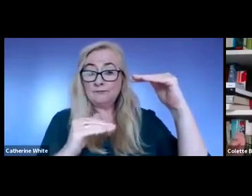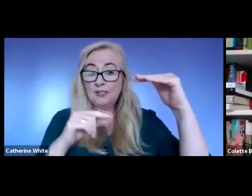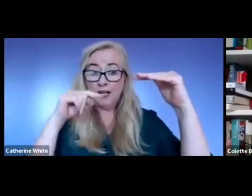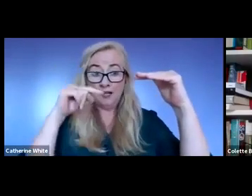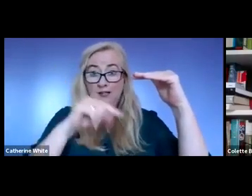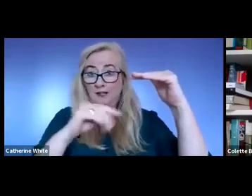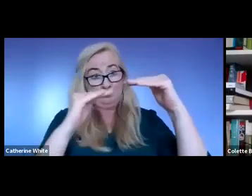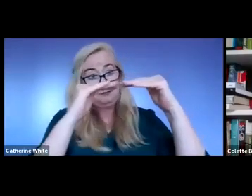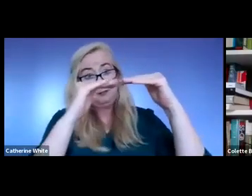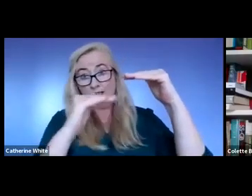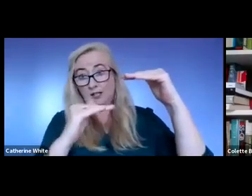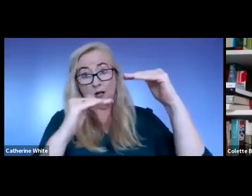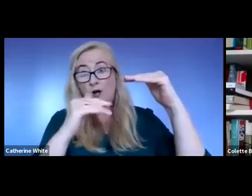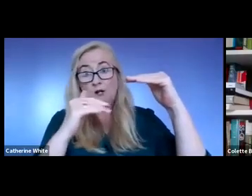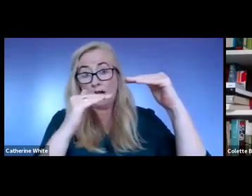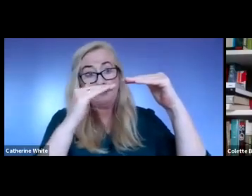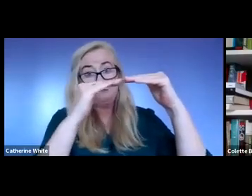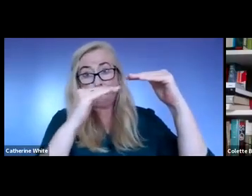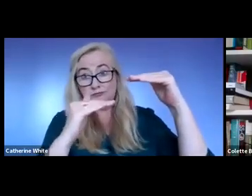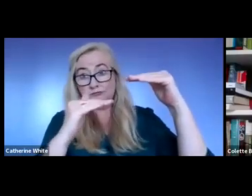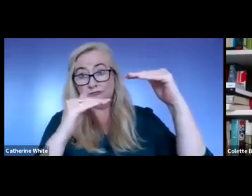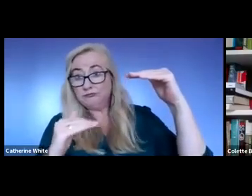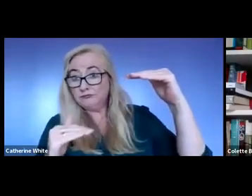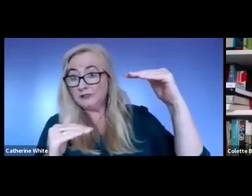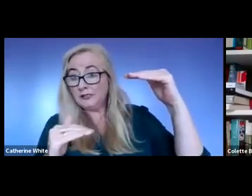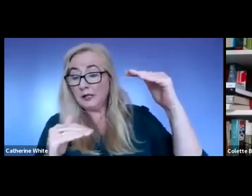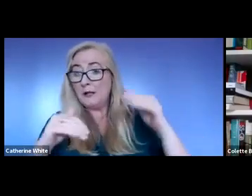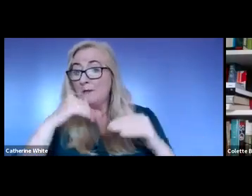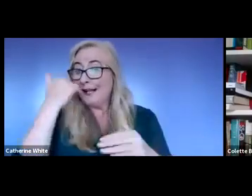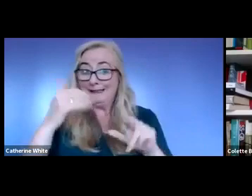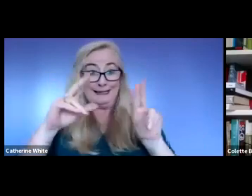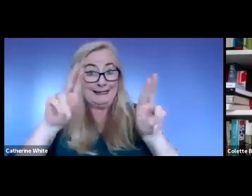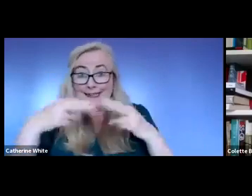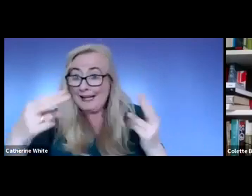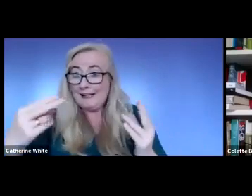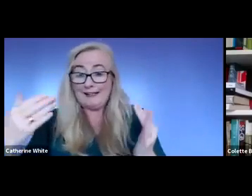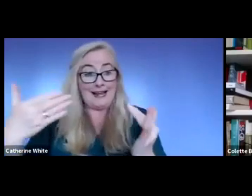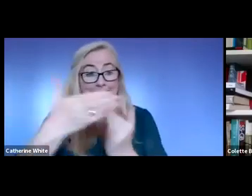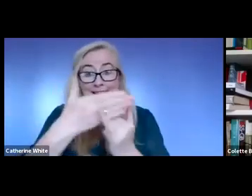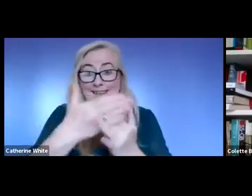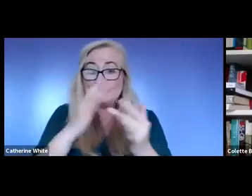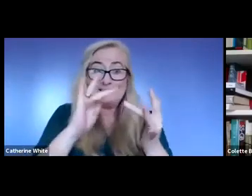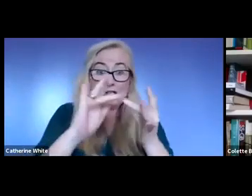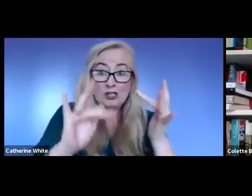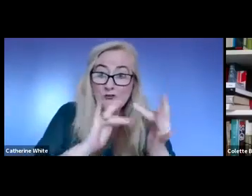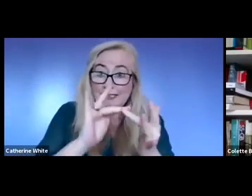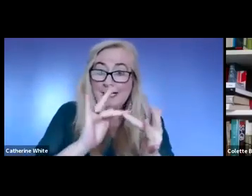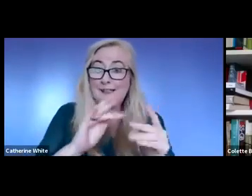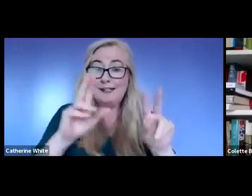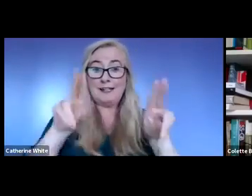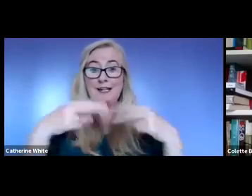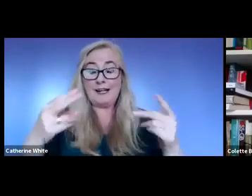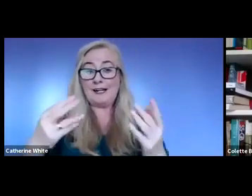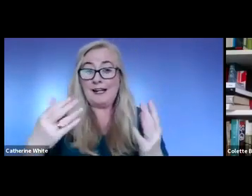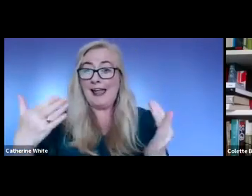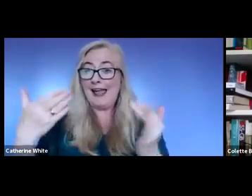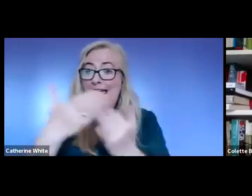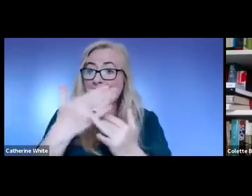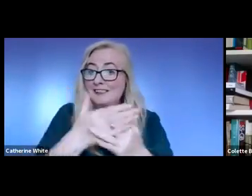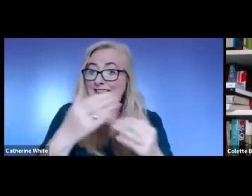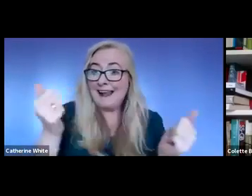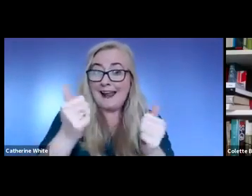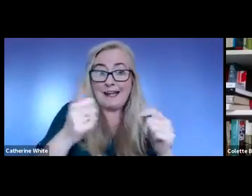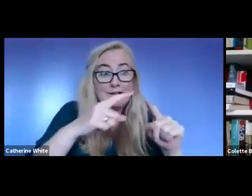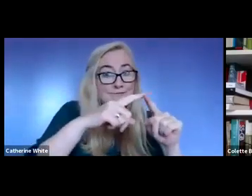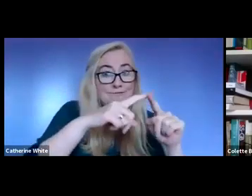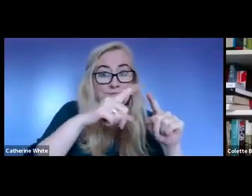be widened for, because the fact that they can't access internet or they can't access the digital